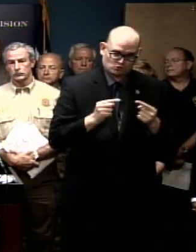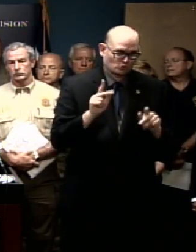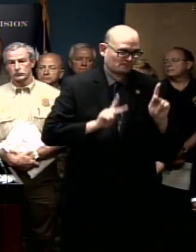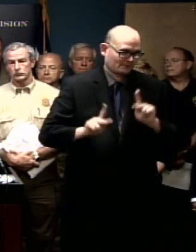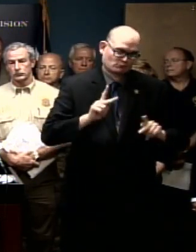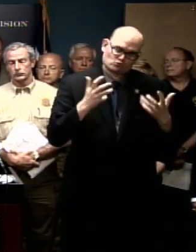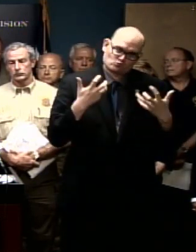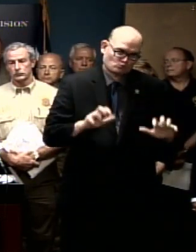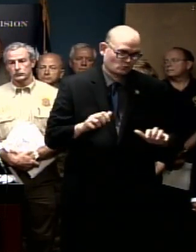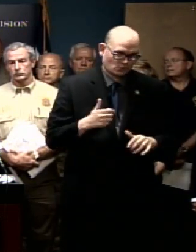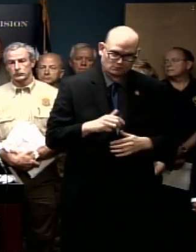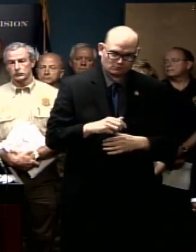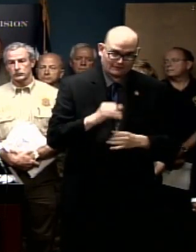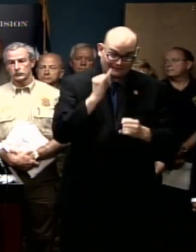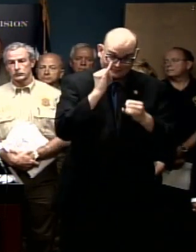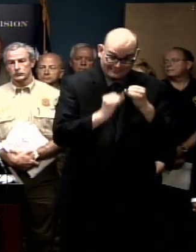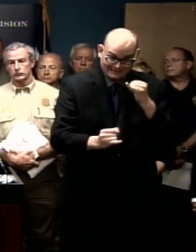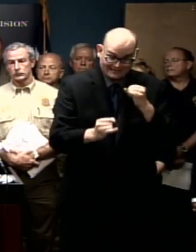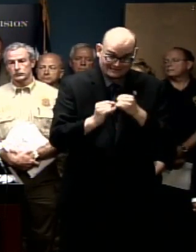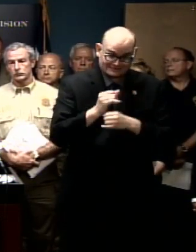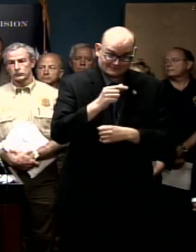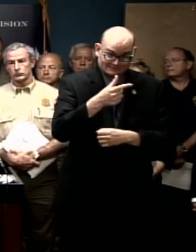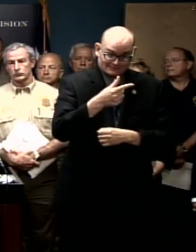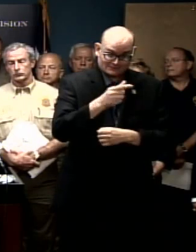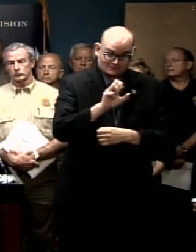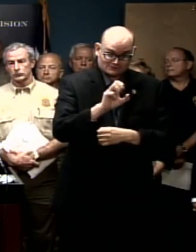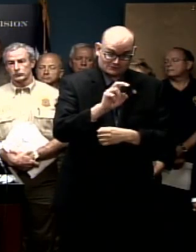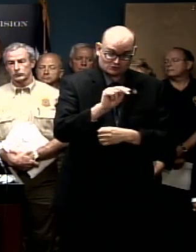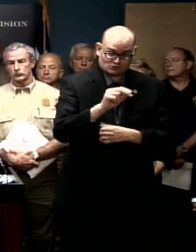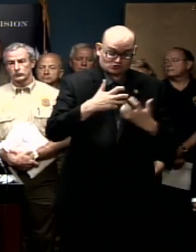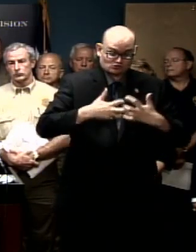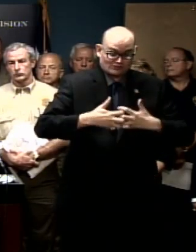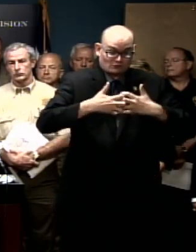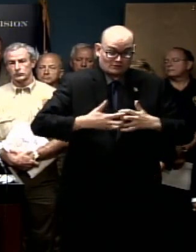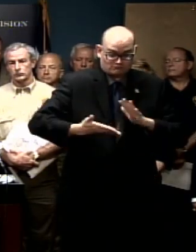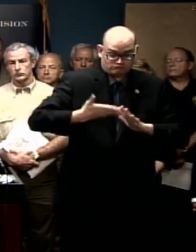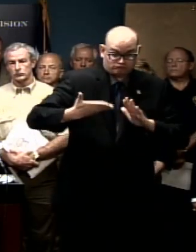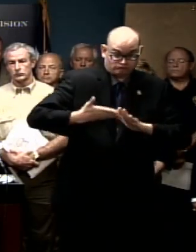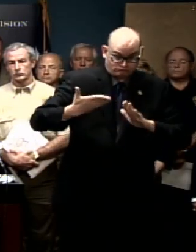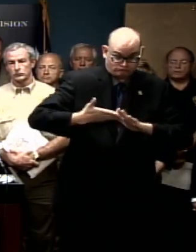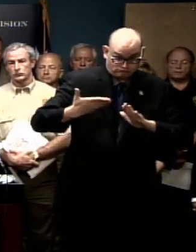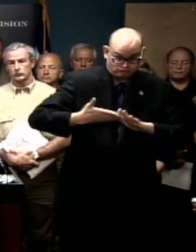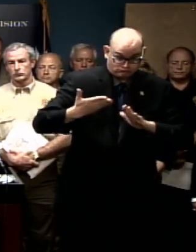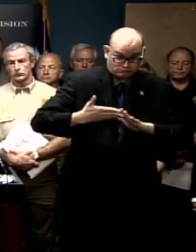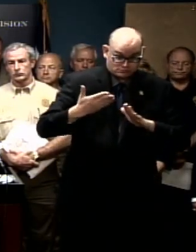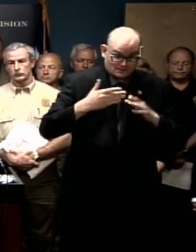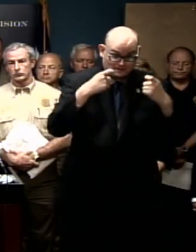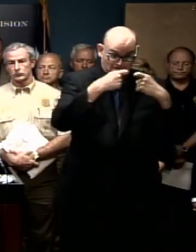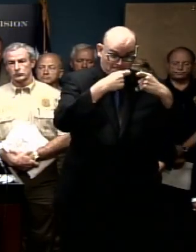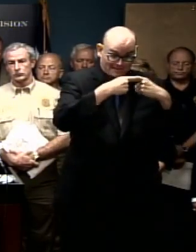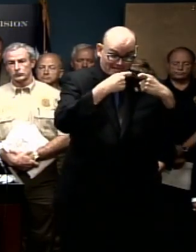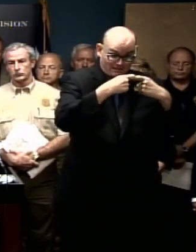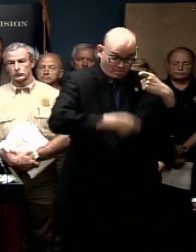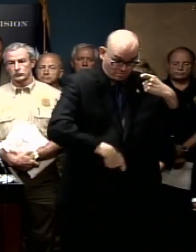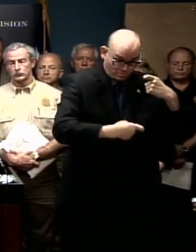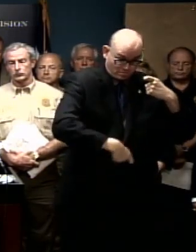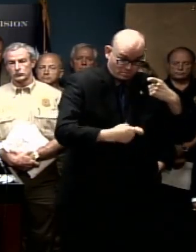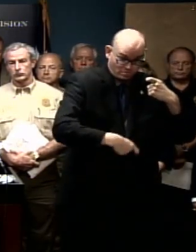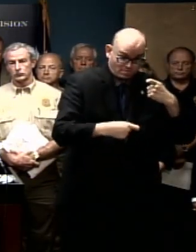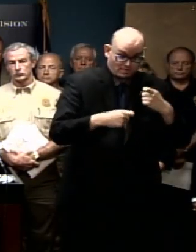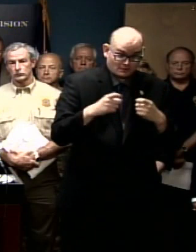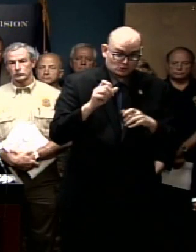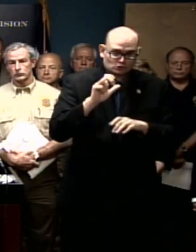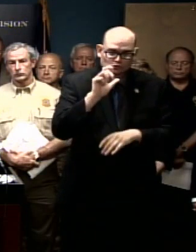is about generators. So a lot of people are going to continue to be without power for a little bit. Do not put your generators in